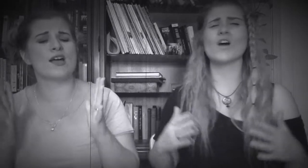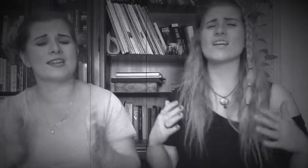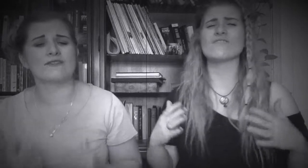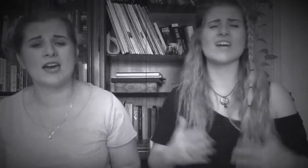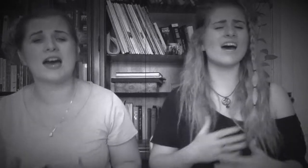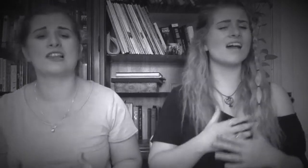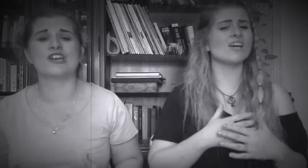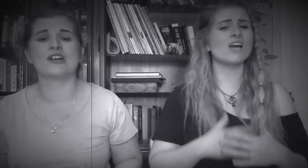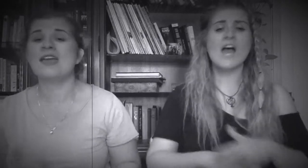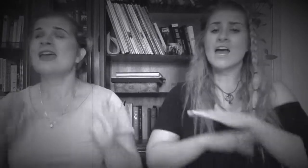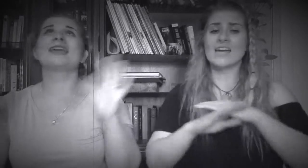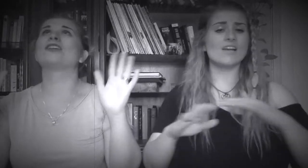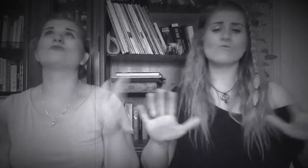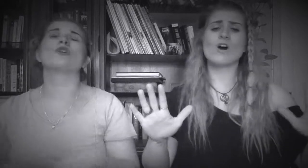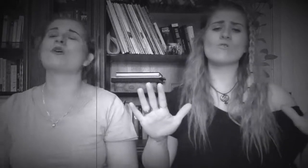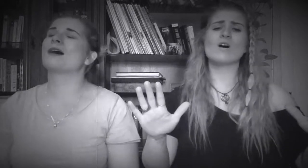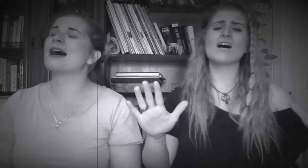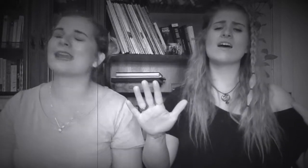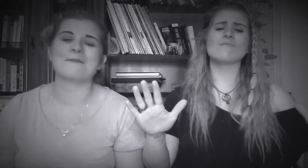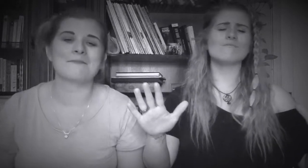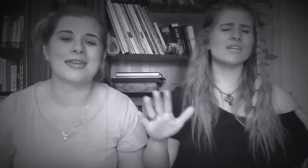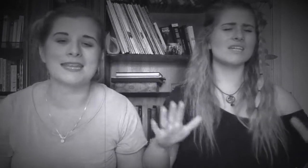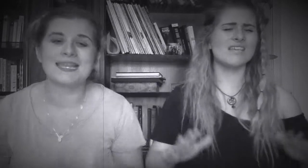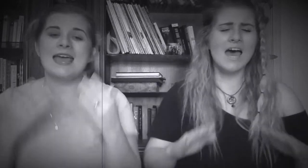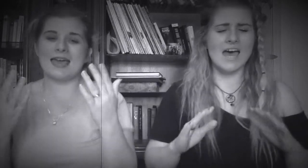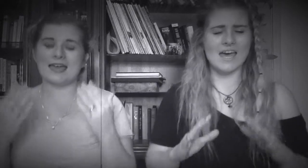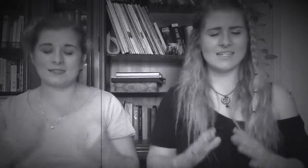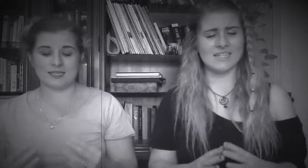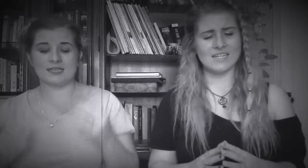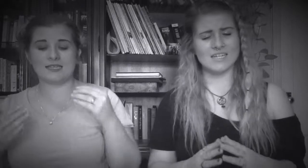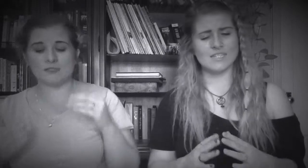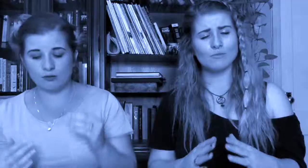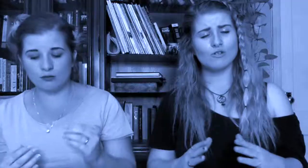of color, he don't know what it means, and he's blue.